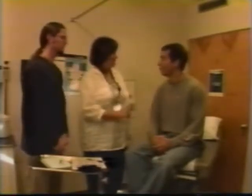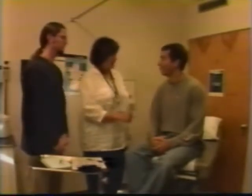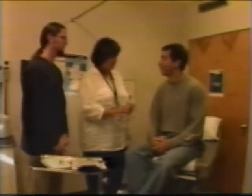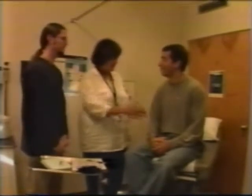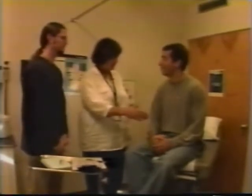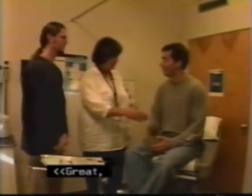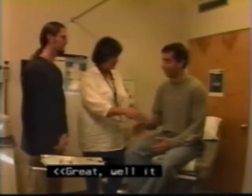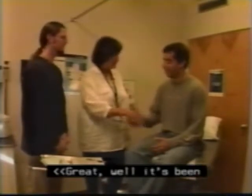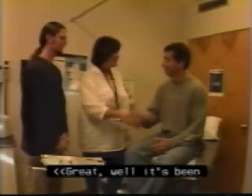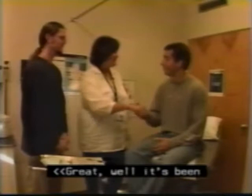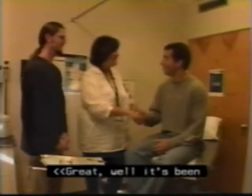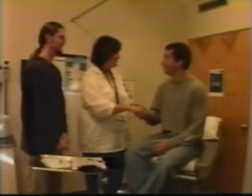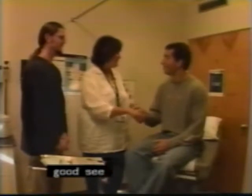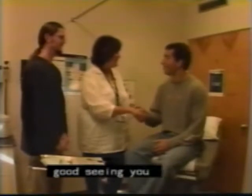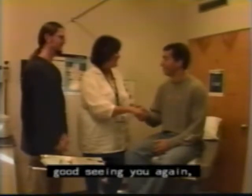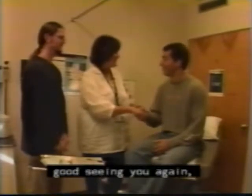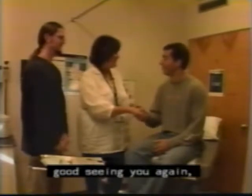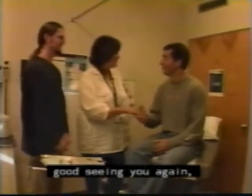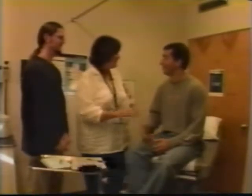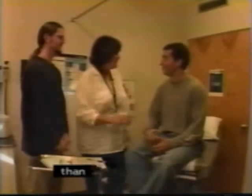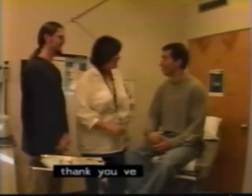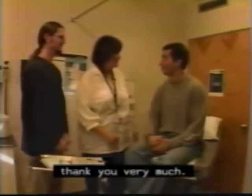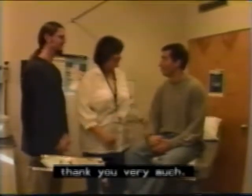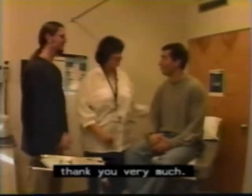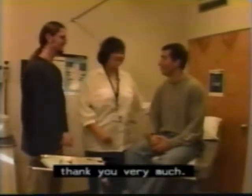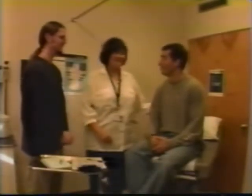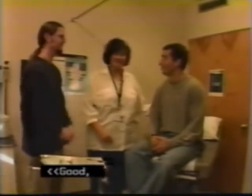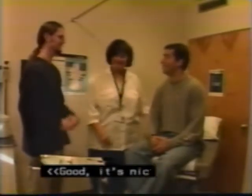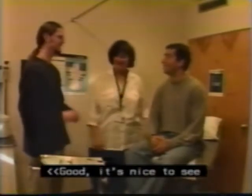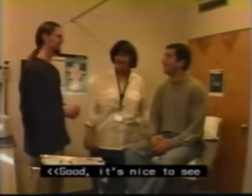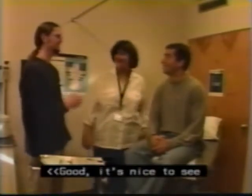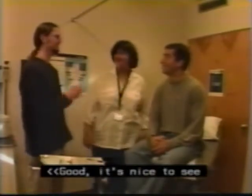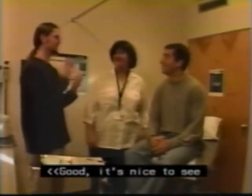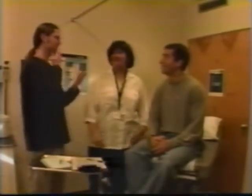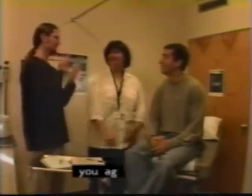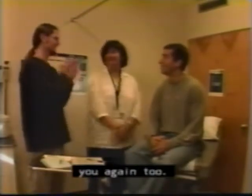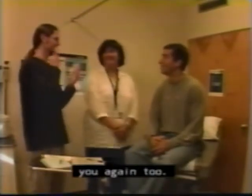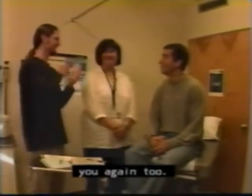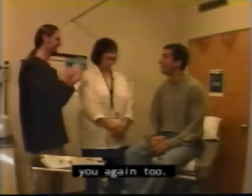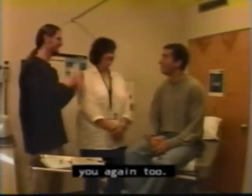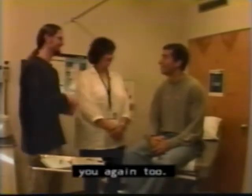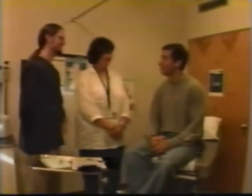Great. Well, it's been good seeing you again. Thank you very much. Good. It's nice to see you again, too.